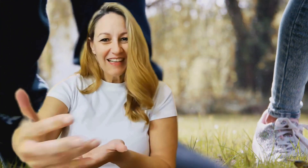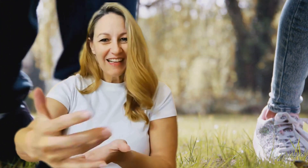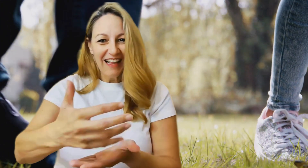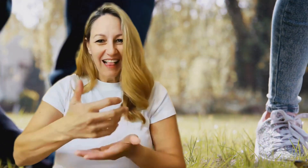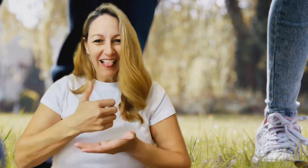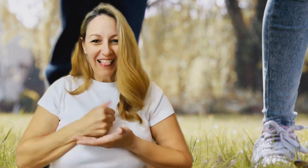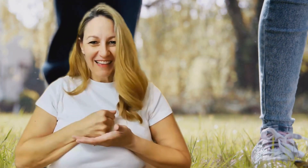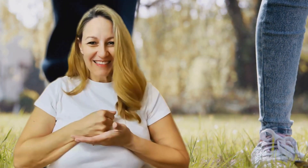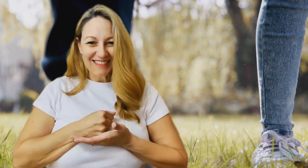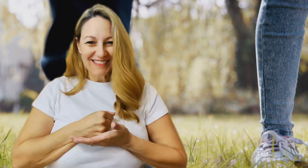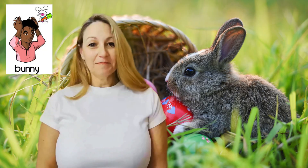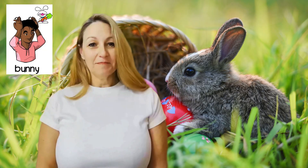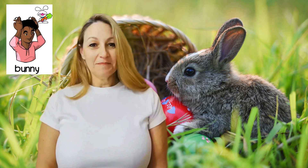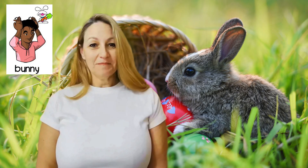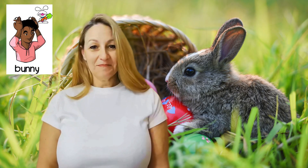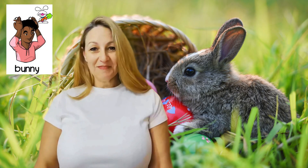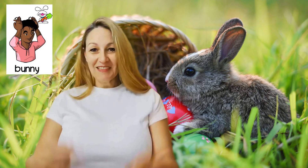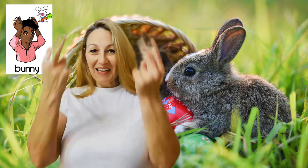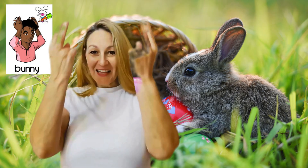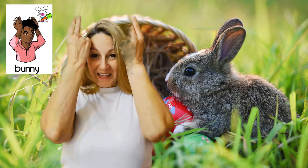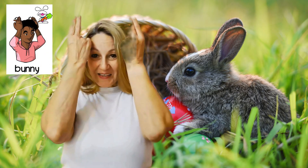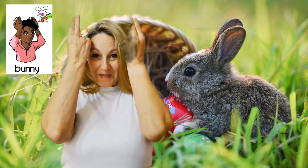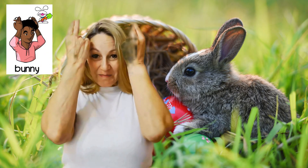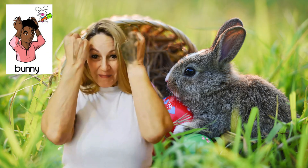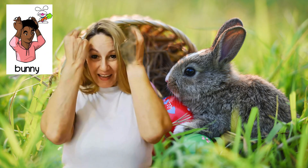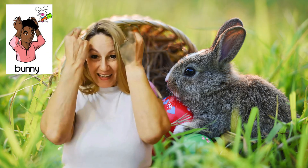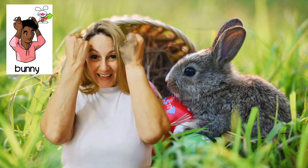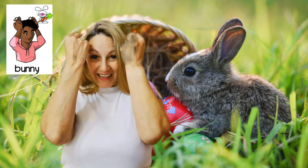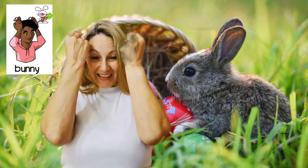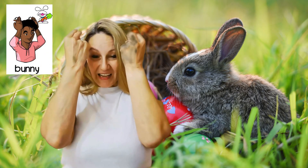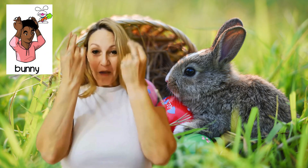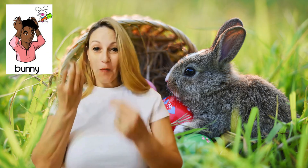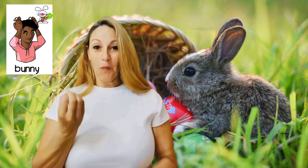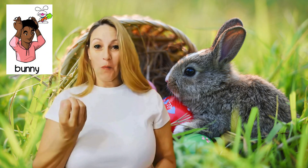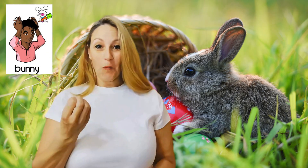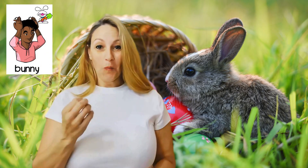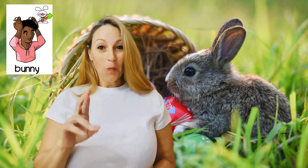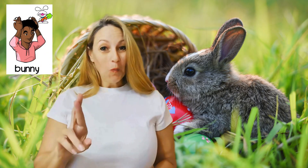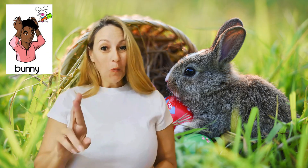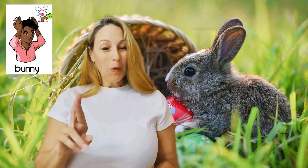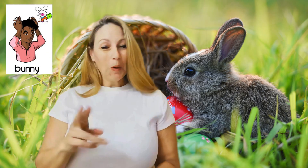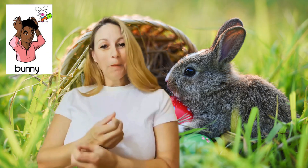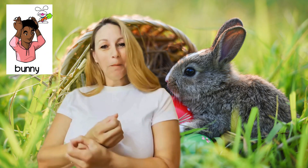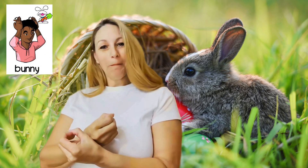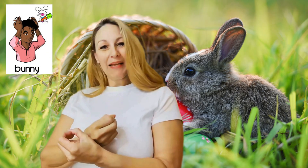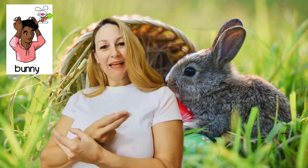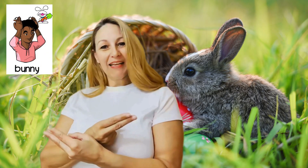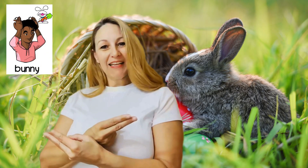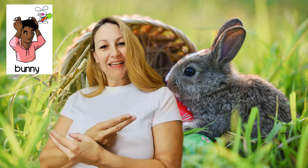to collect all the eggs you can. Bunny or bunny.